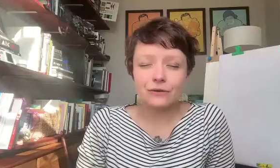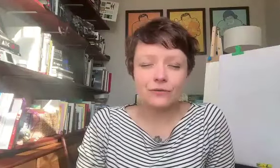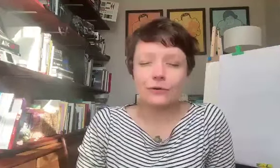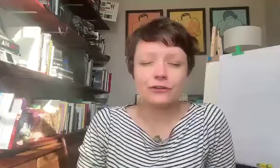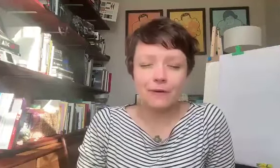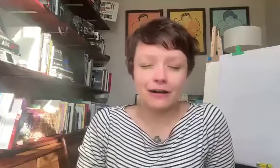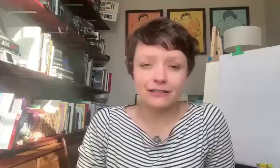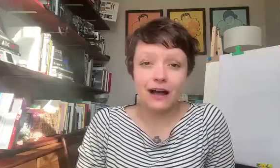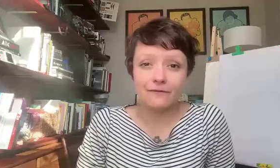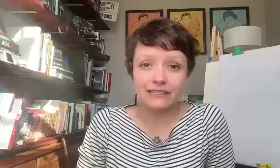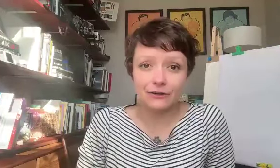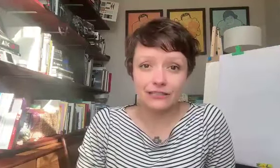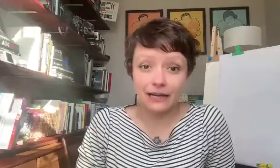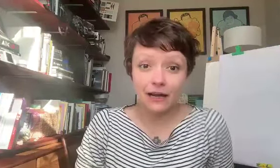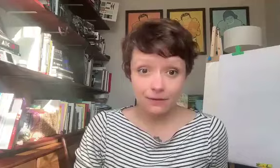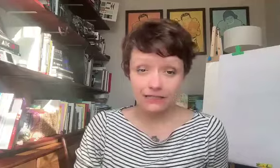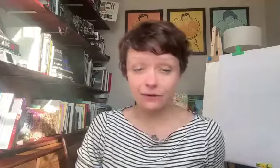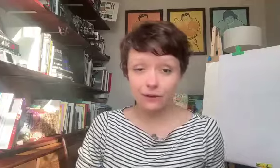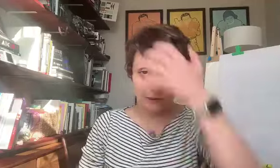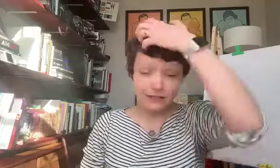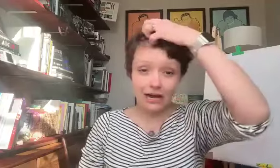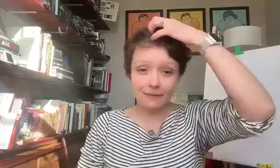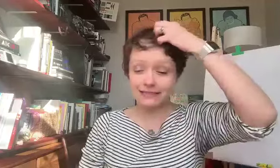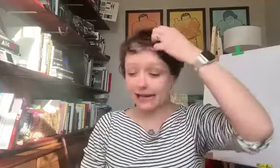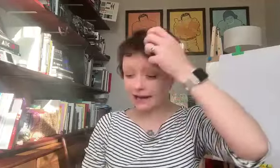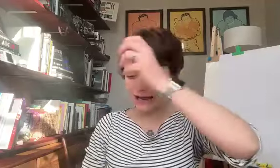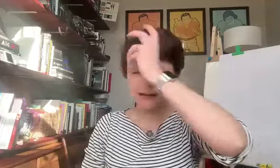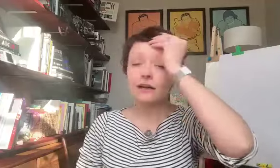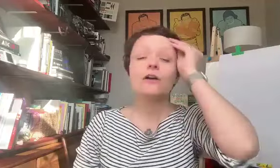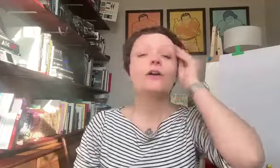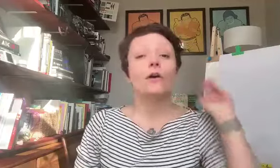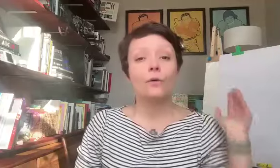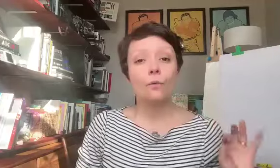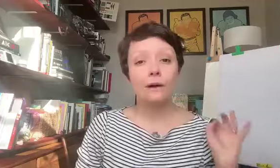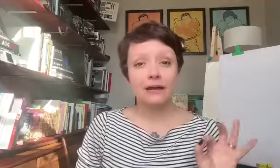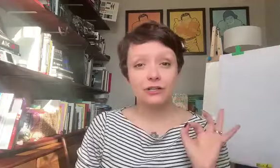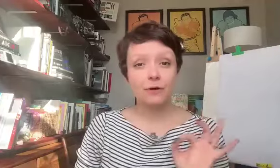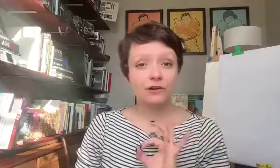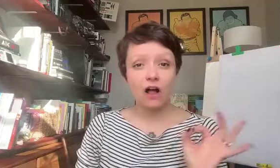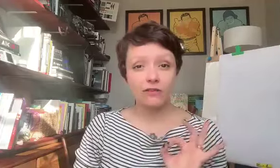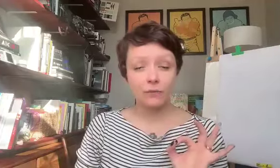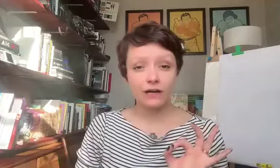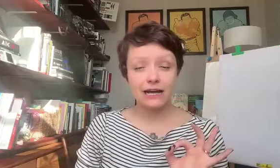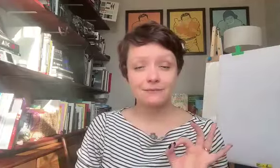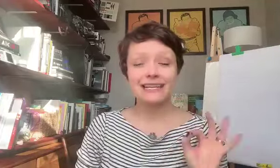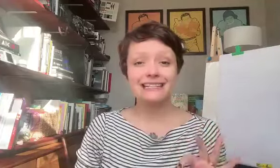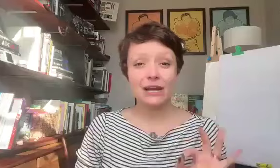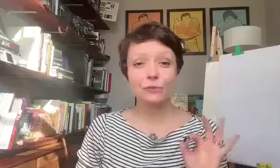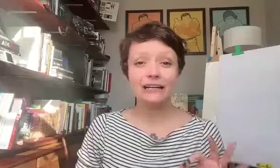the crucial part of this literacy, because this is what I really want to talk about today. Again, one major component of all of our work times is a read